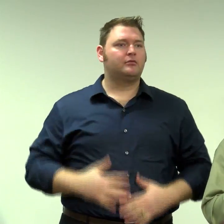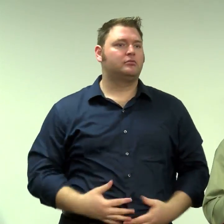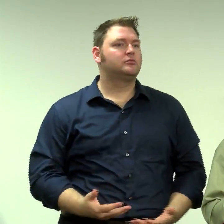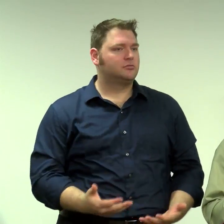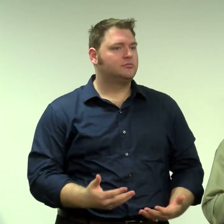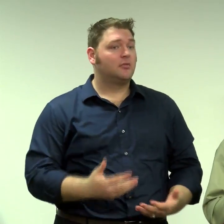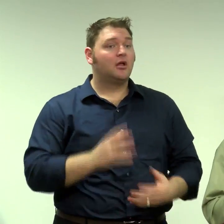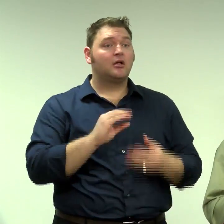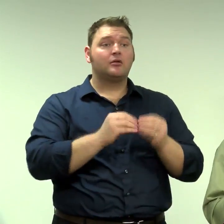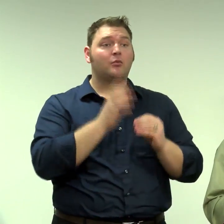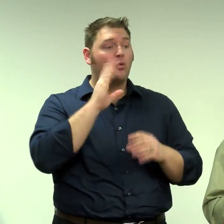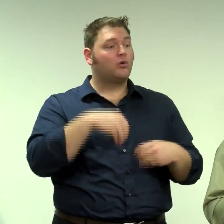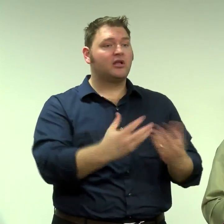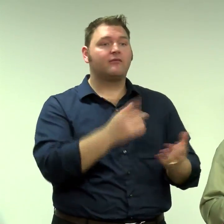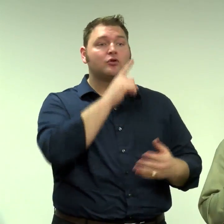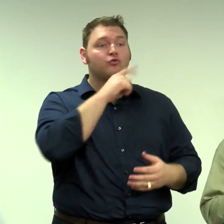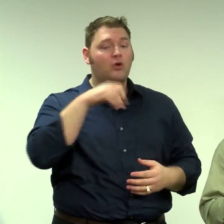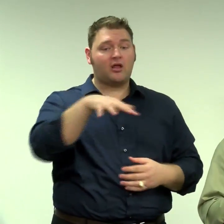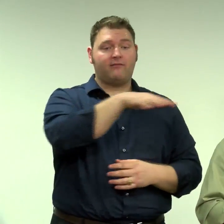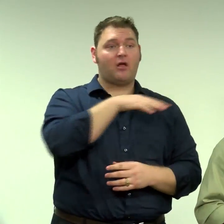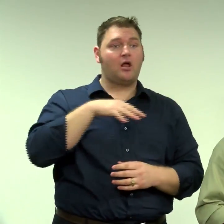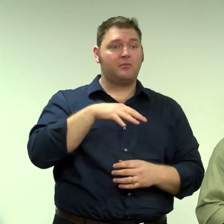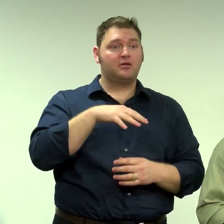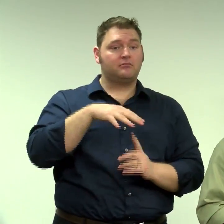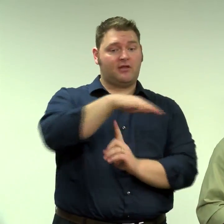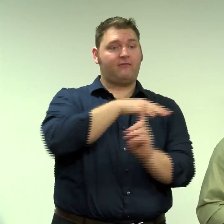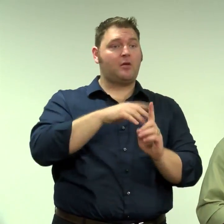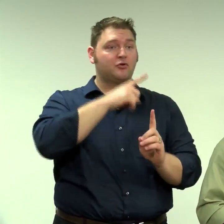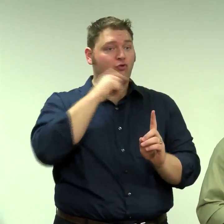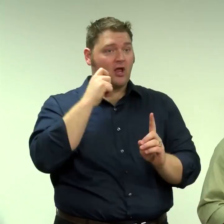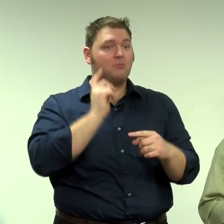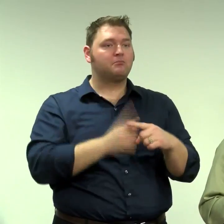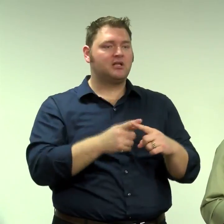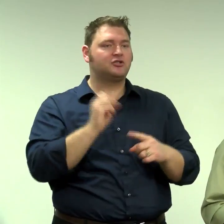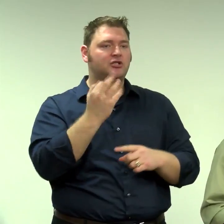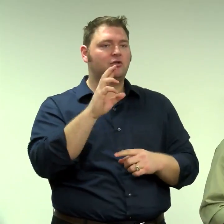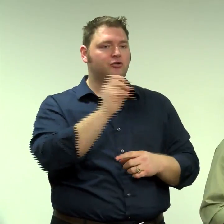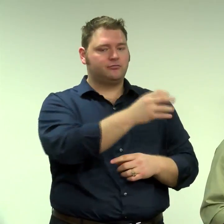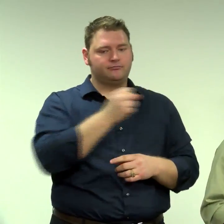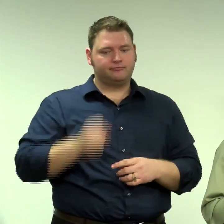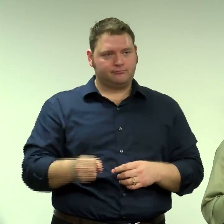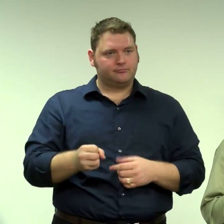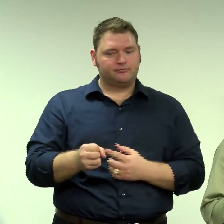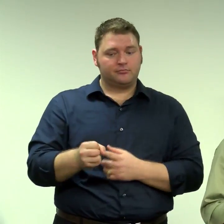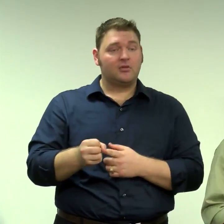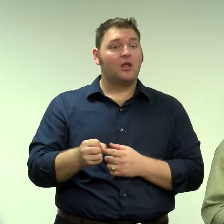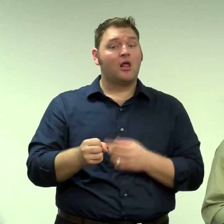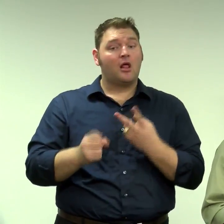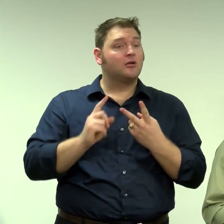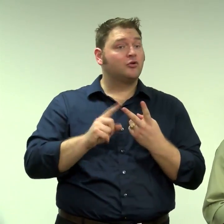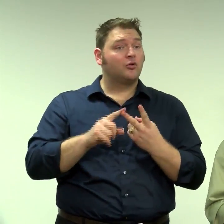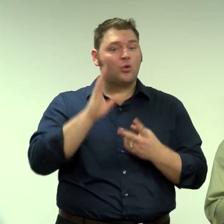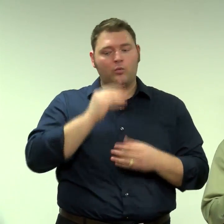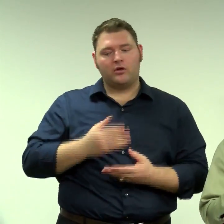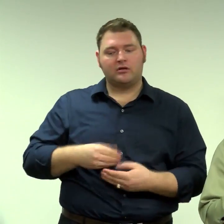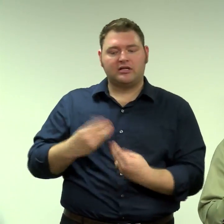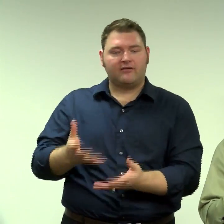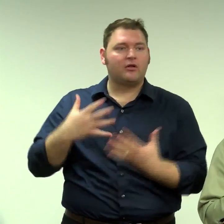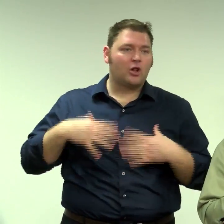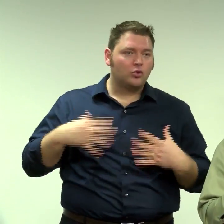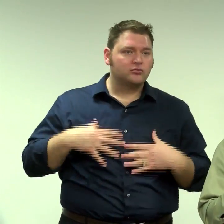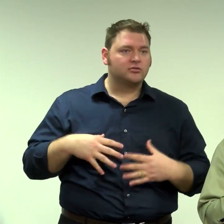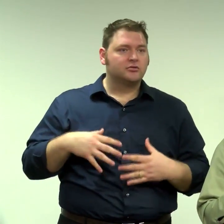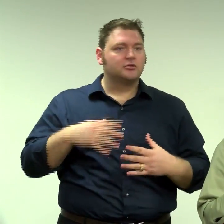provide them a shelter and a dry environment. Number two, once they're there, they need to be fed. They need additional clothing. We're